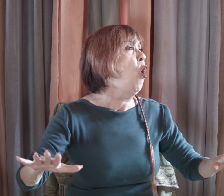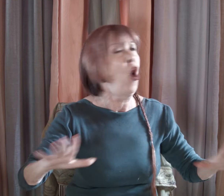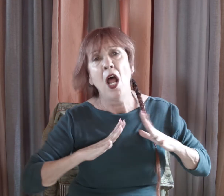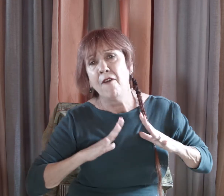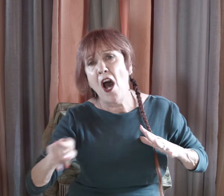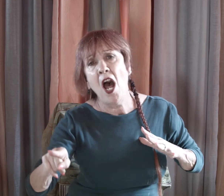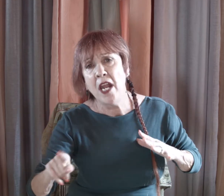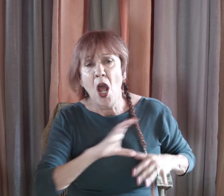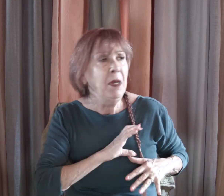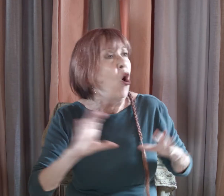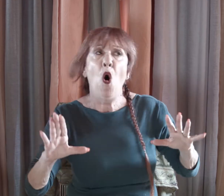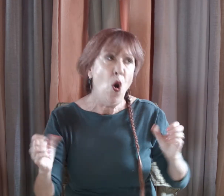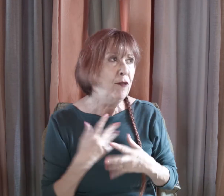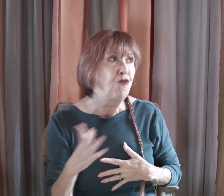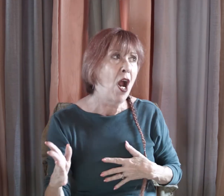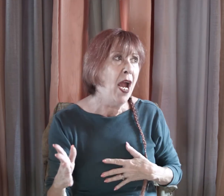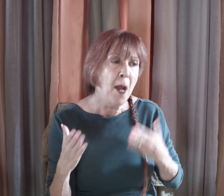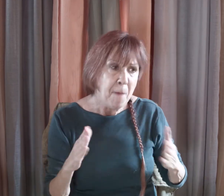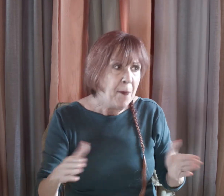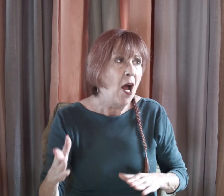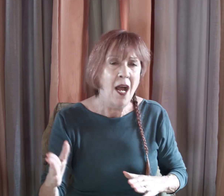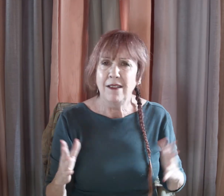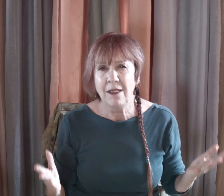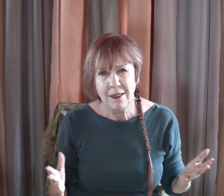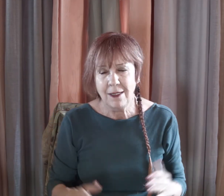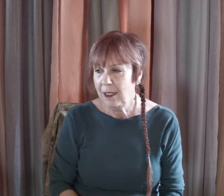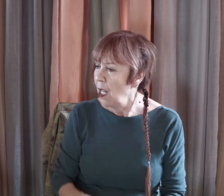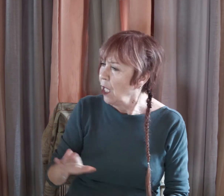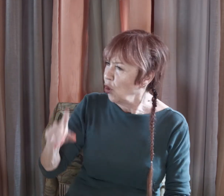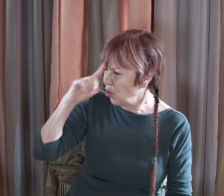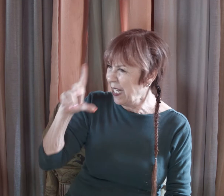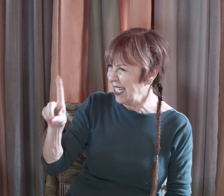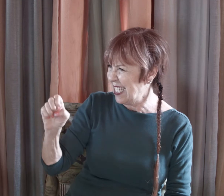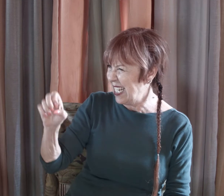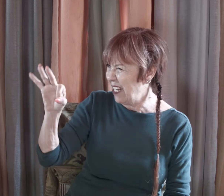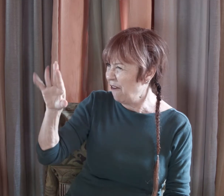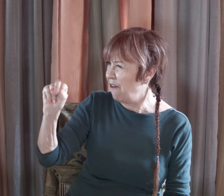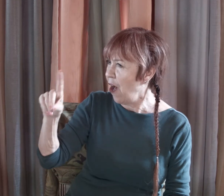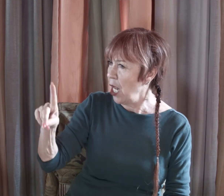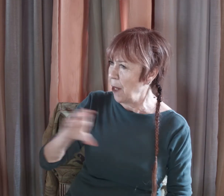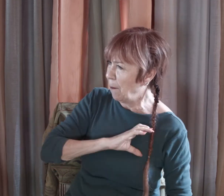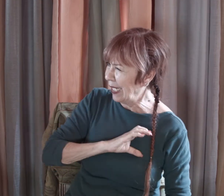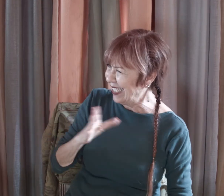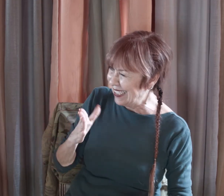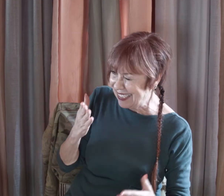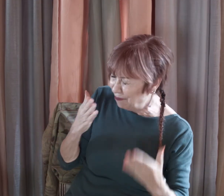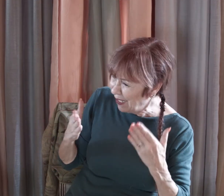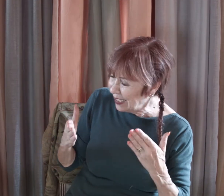you feel that justifies everything? Do you feel that defund the police is a possibility? I think it is